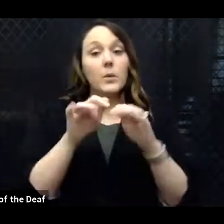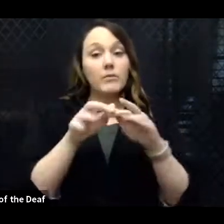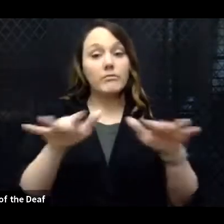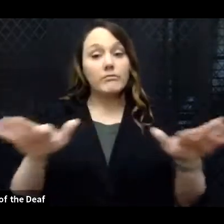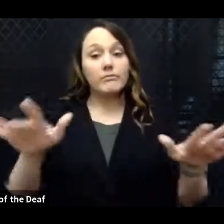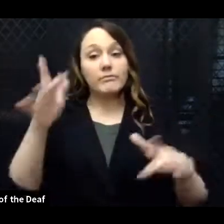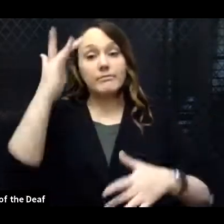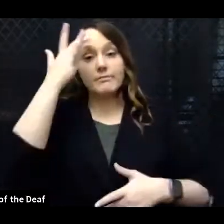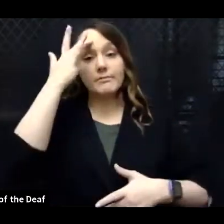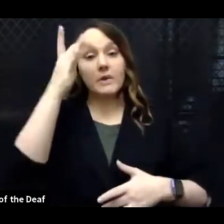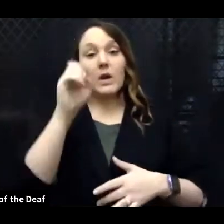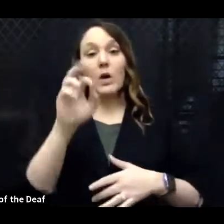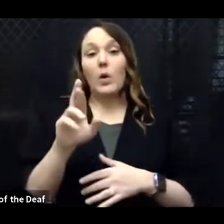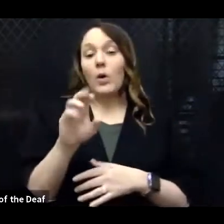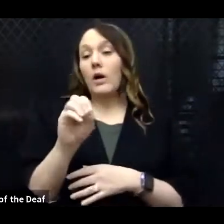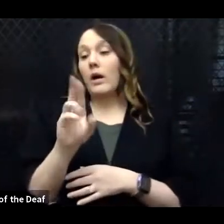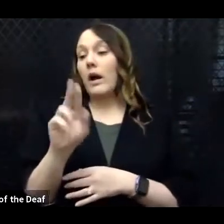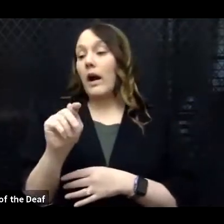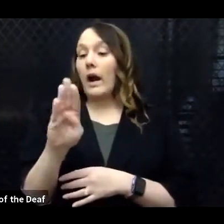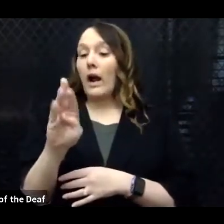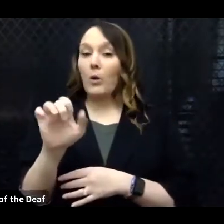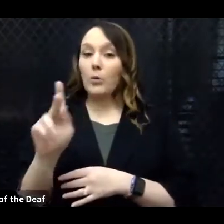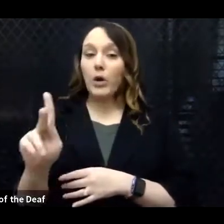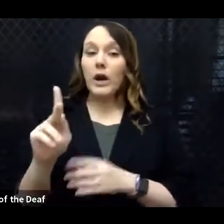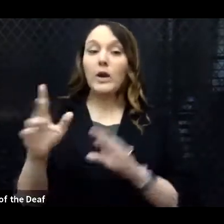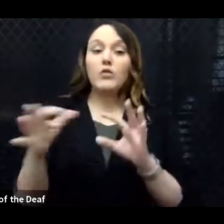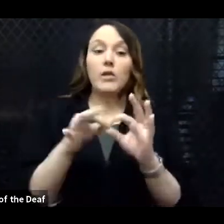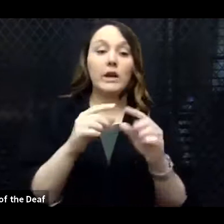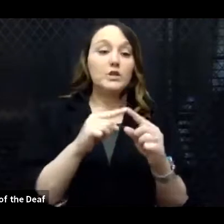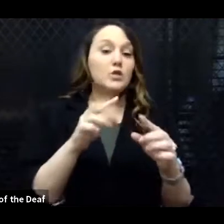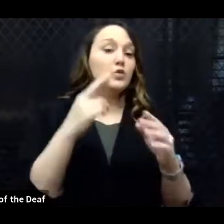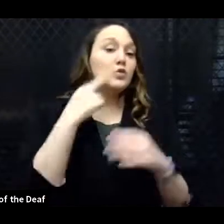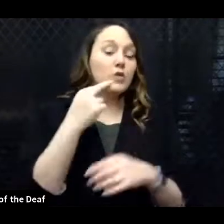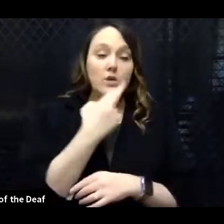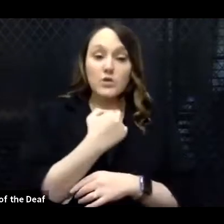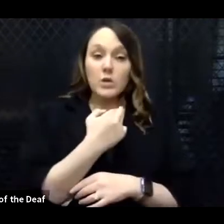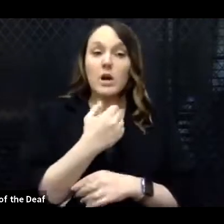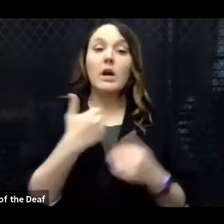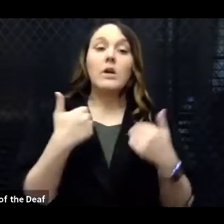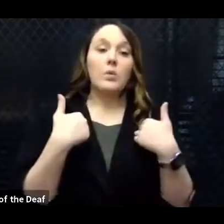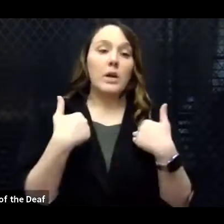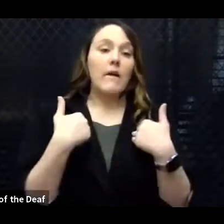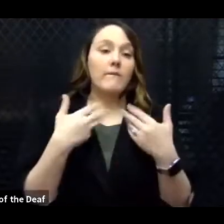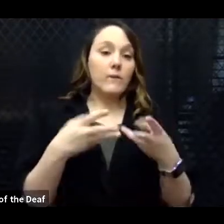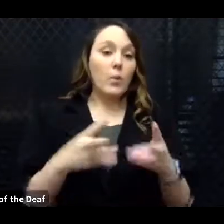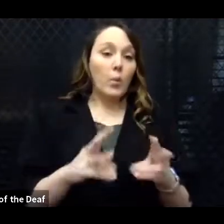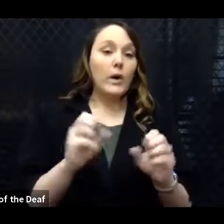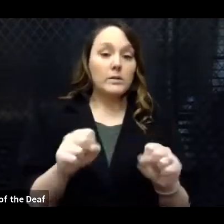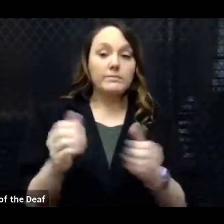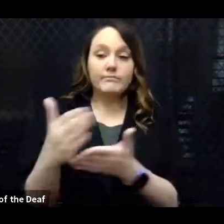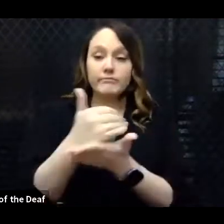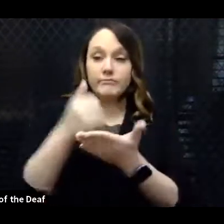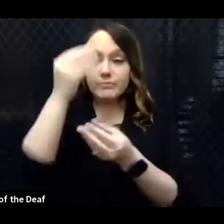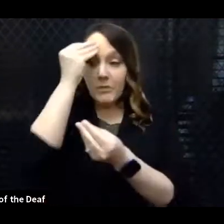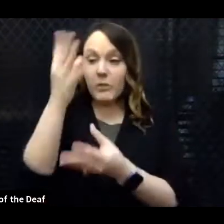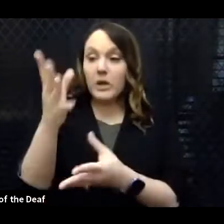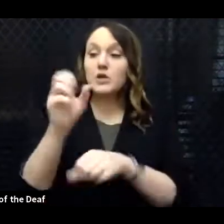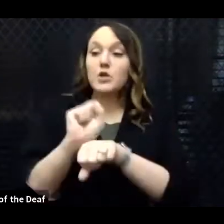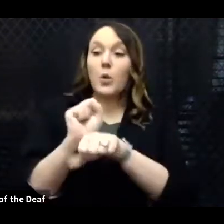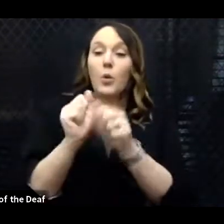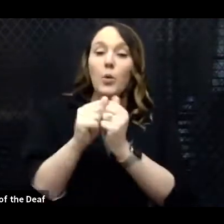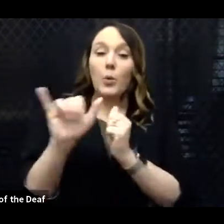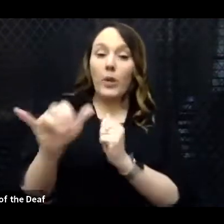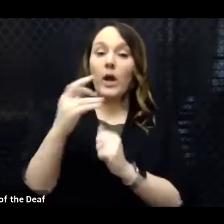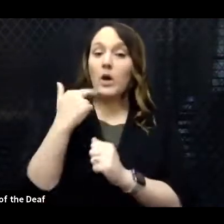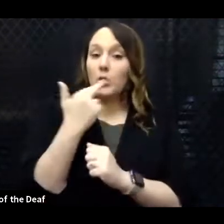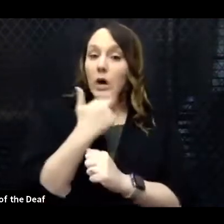have an outbreak related to, say, to a restaurant, we have ways to get that information. We work with those restaurants or stores